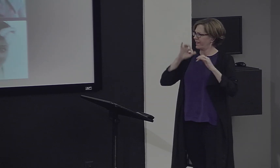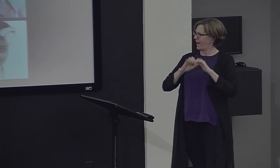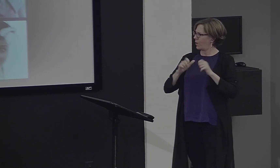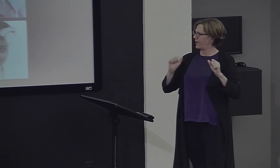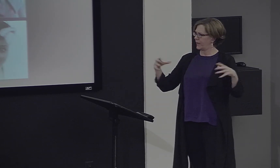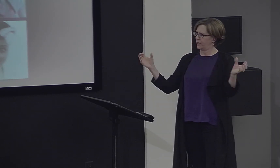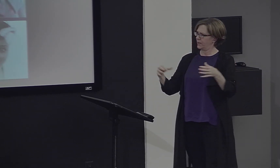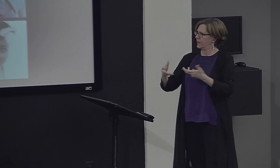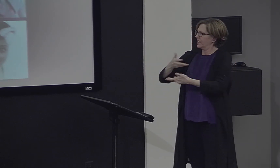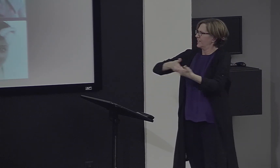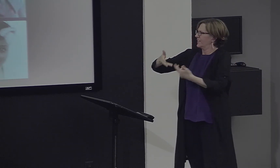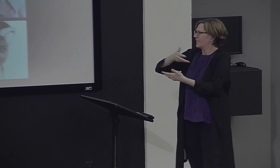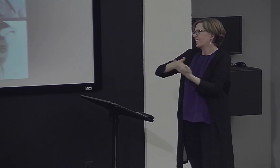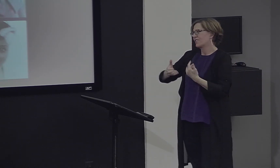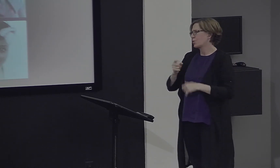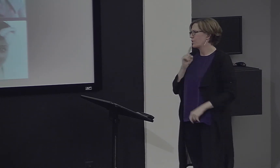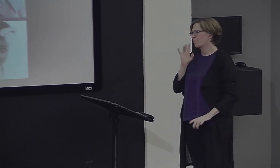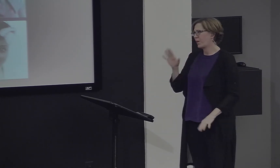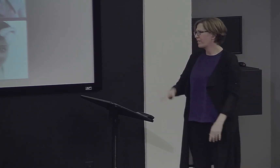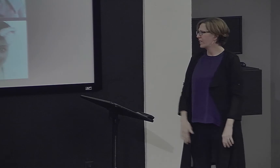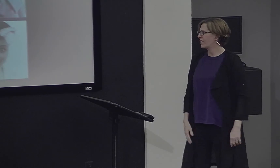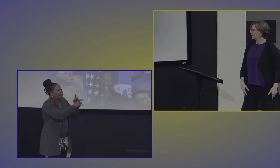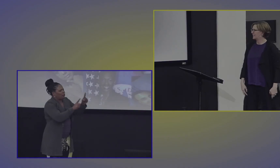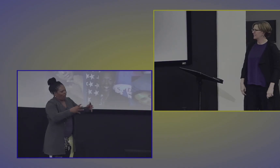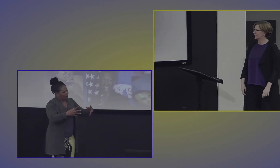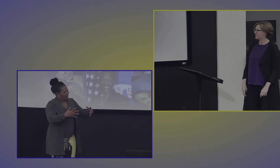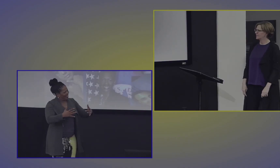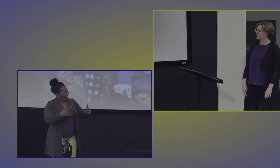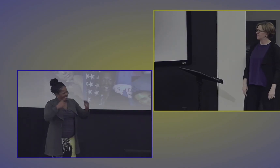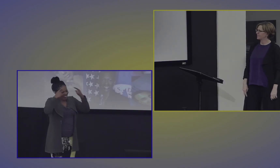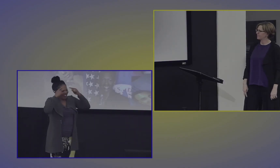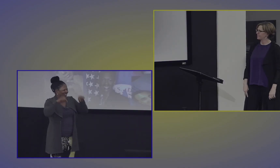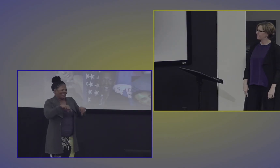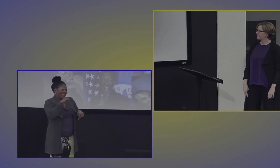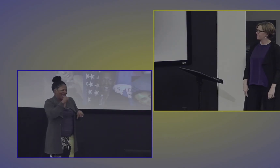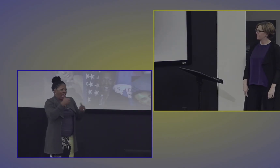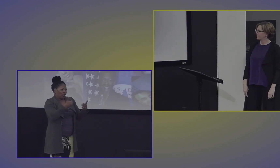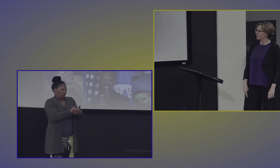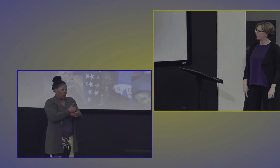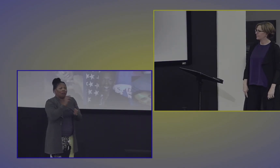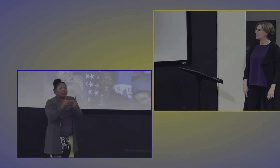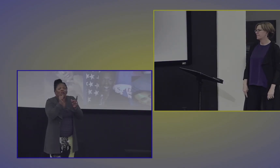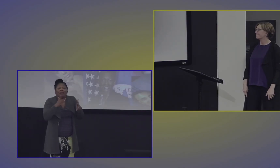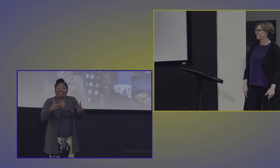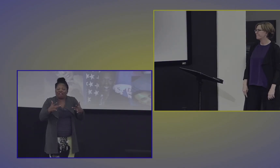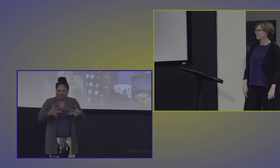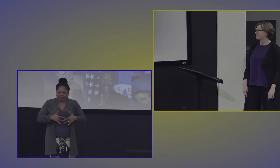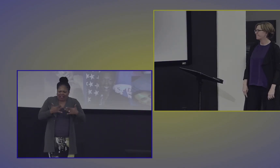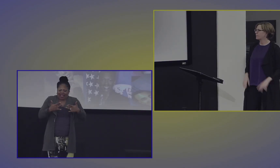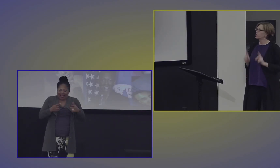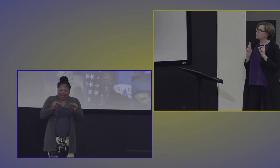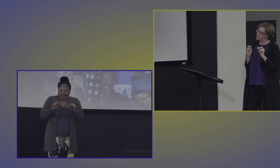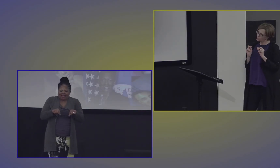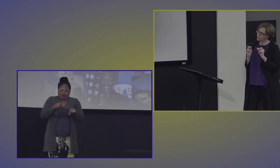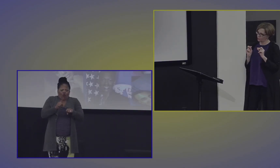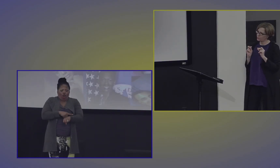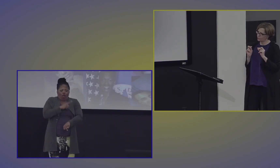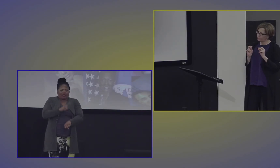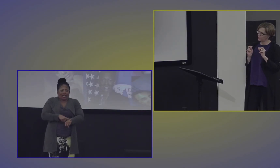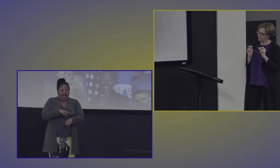And your research will light the fire to start people thinking about this conversation. And people have been thinking about this. I'm not